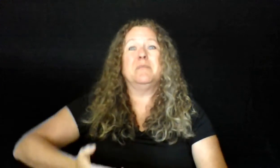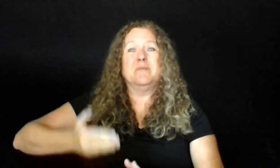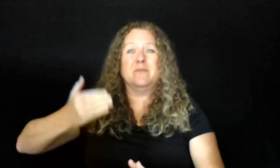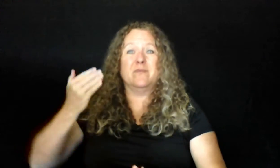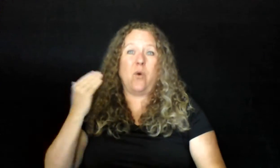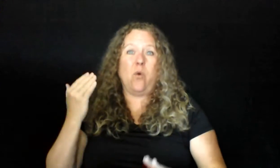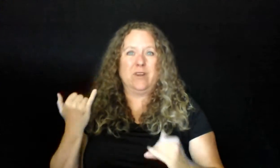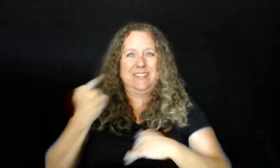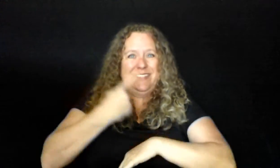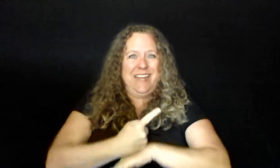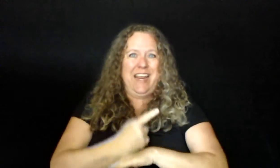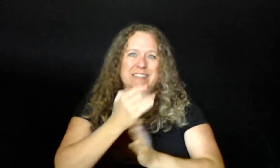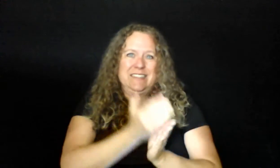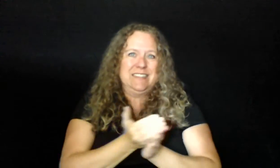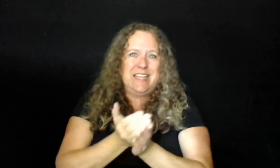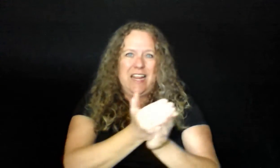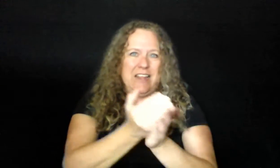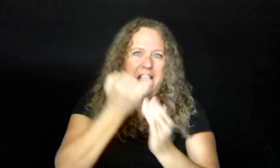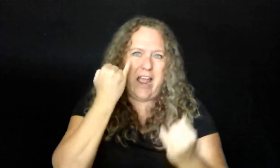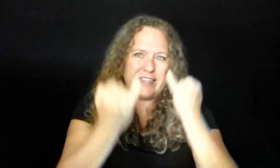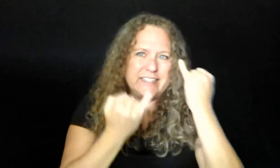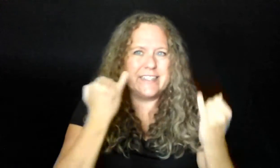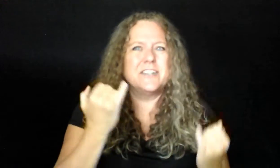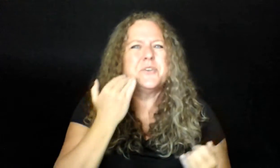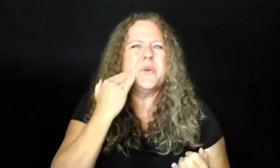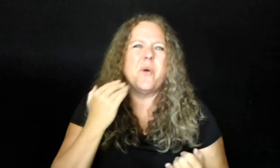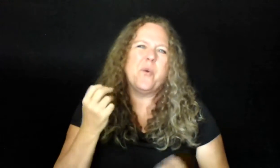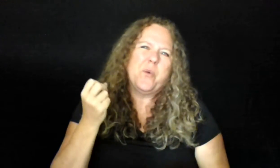sailing techniques, I mean like, 12th century, 13th century stuff.